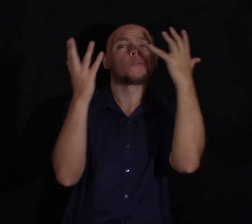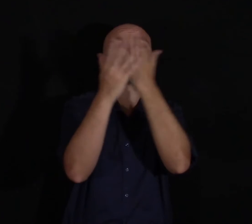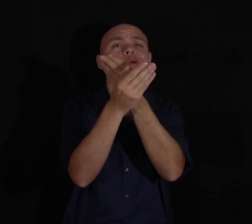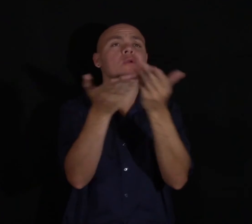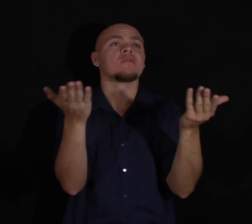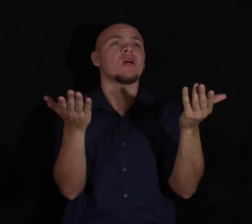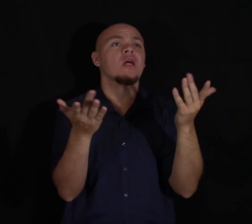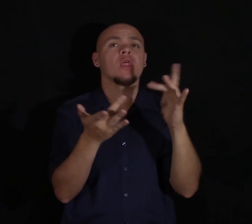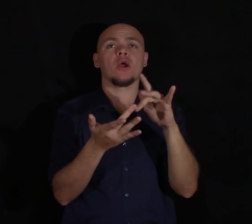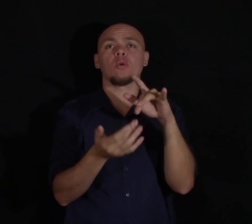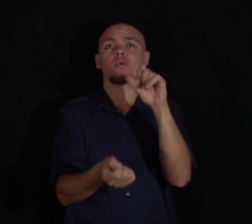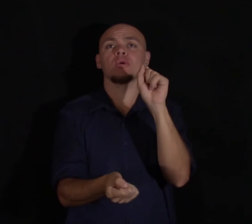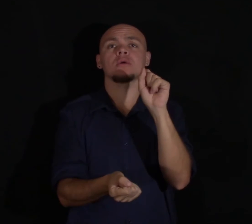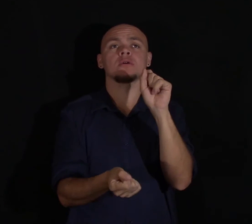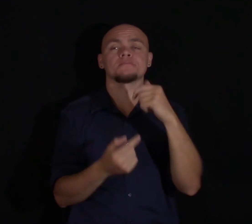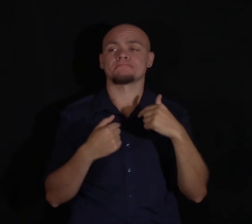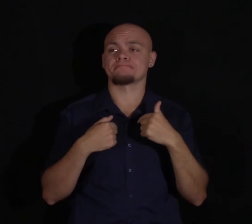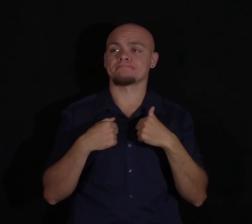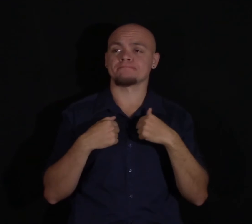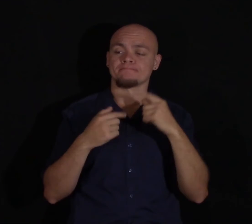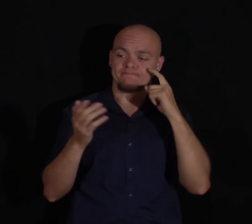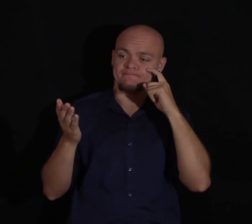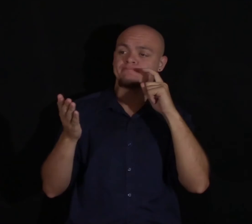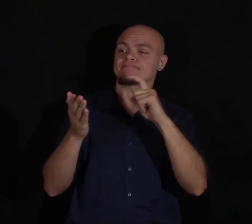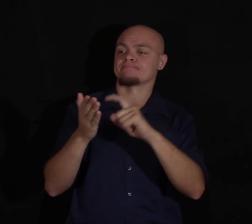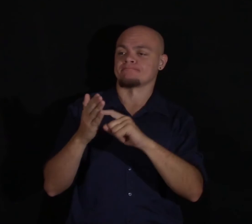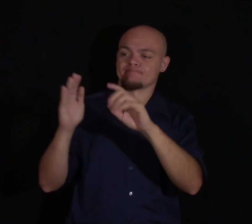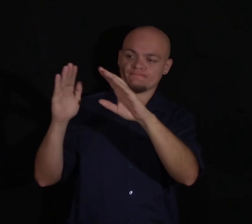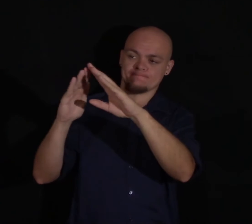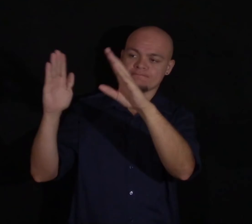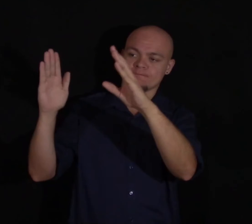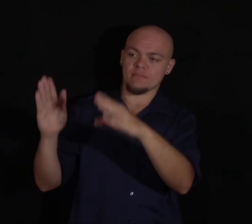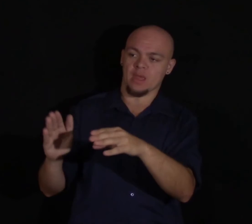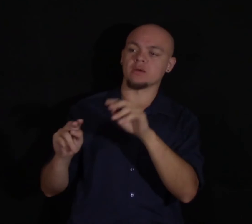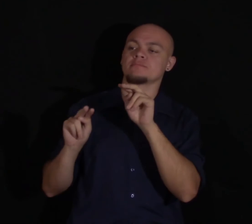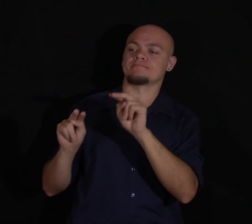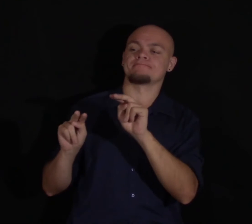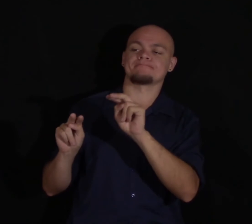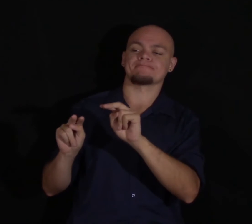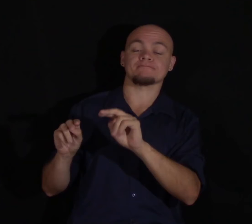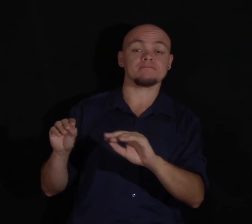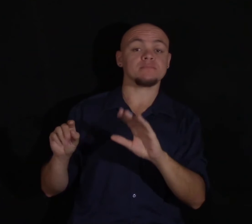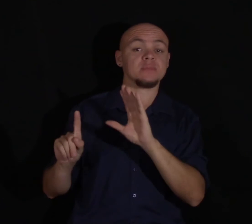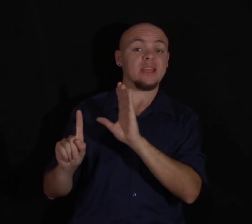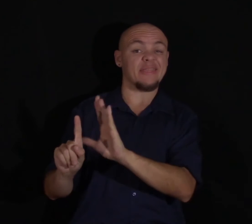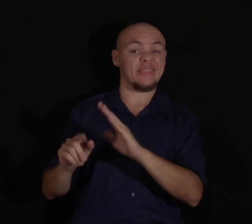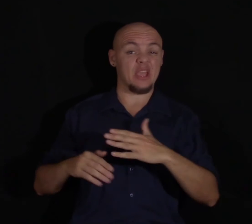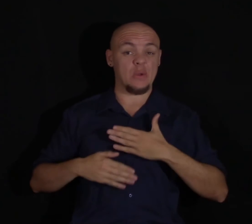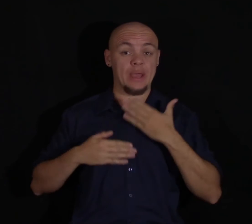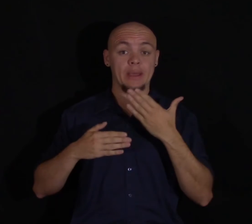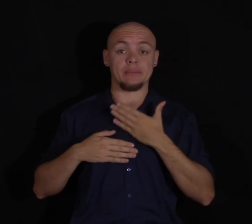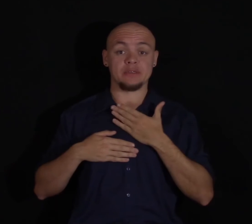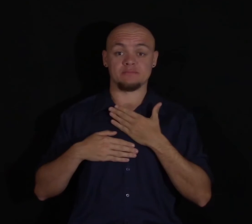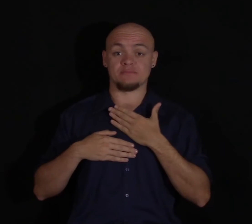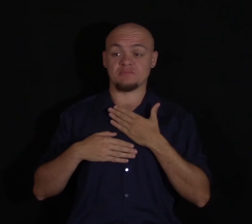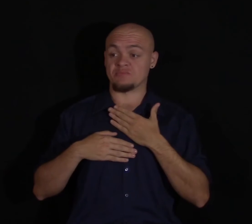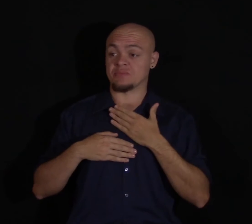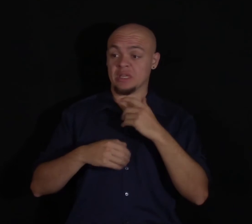I turned with more attention towards the cottages. Their happiness was not decreased by the absence of summer.